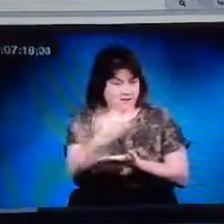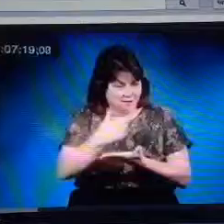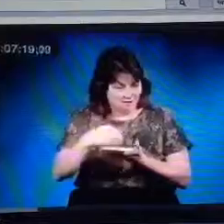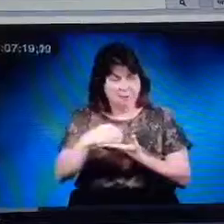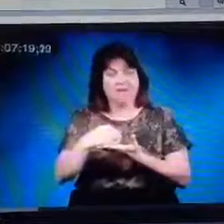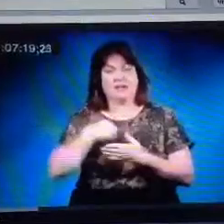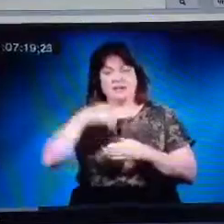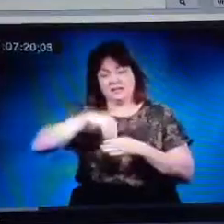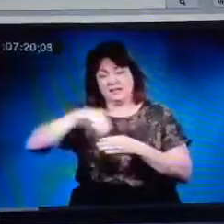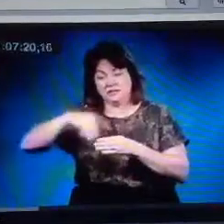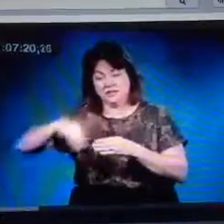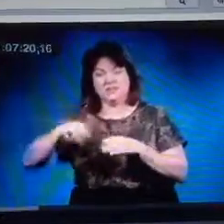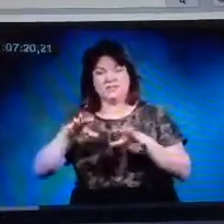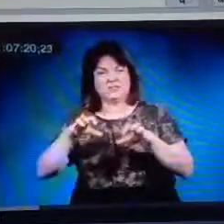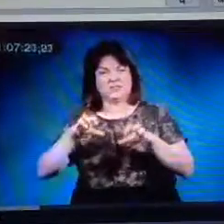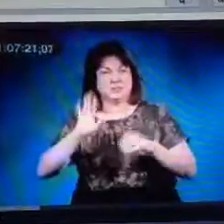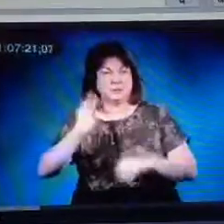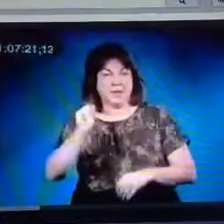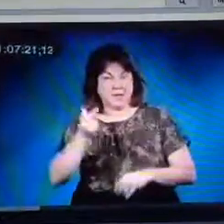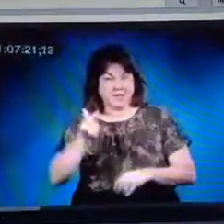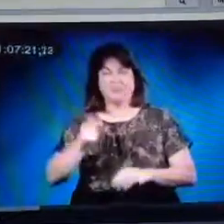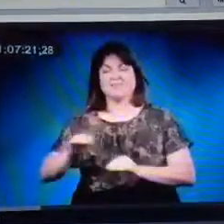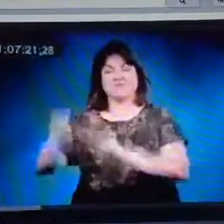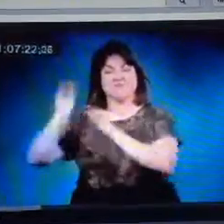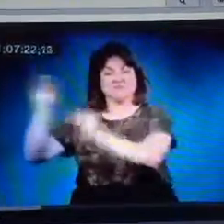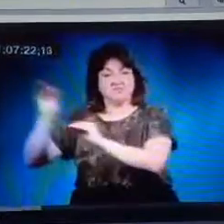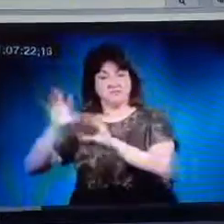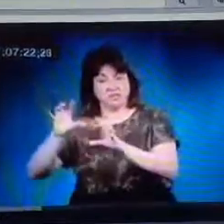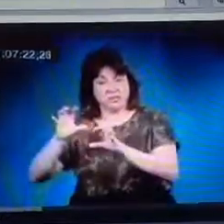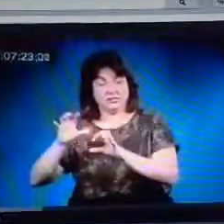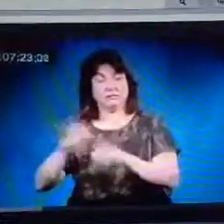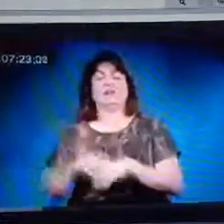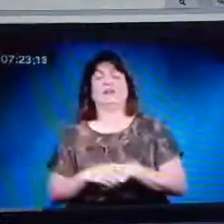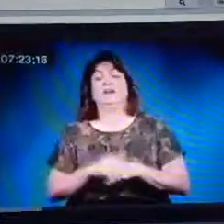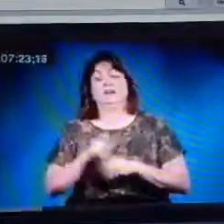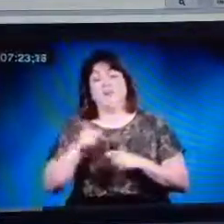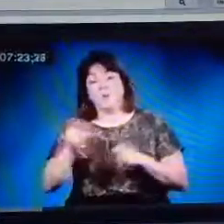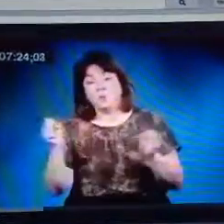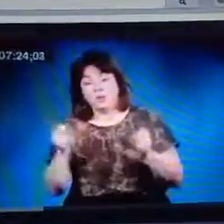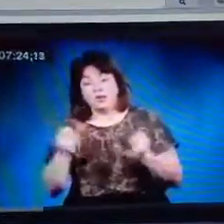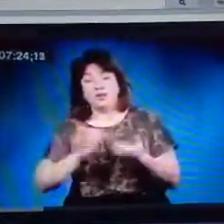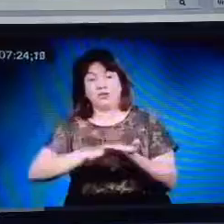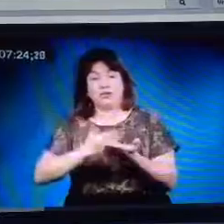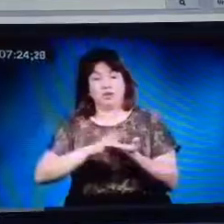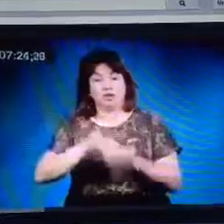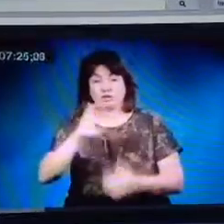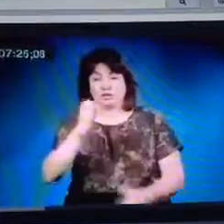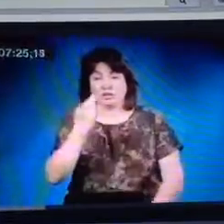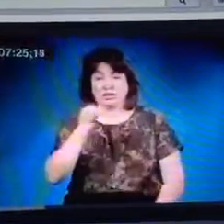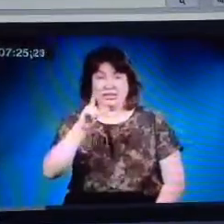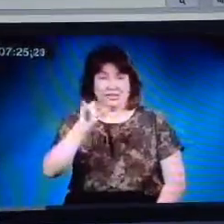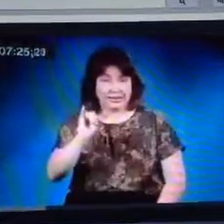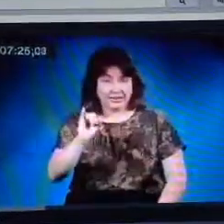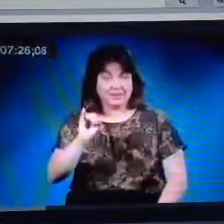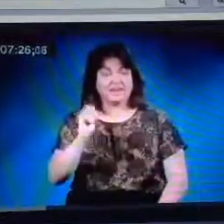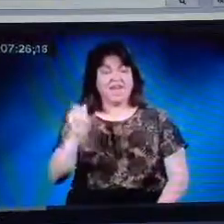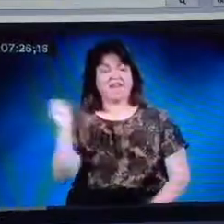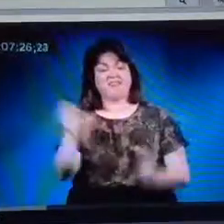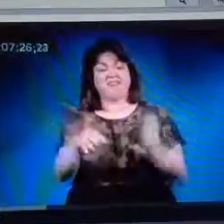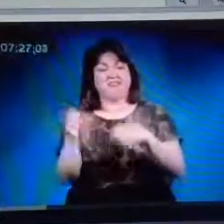So I had an idea that I'll collect them and I will put them in bags and put them in the freezer. And then when it's cold outside,